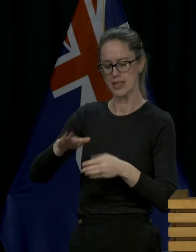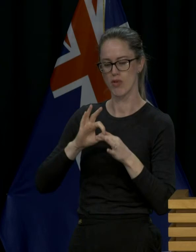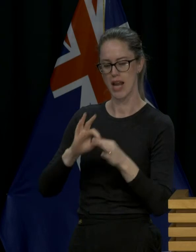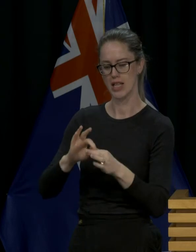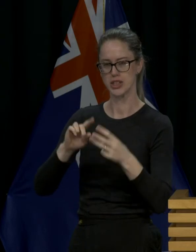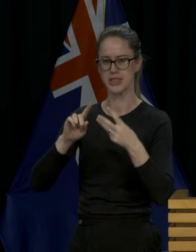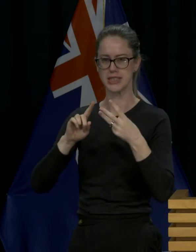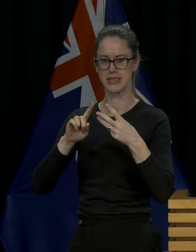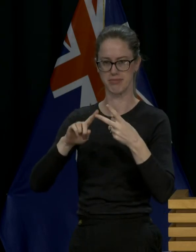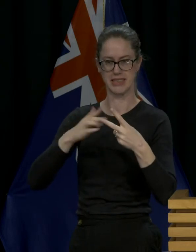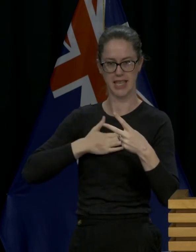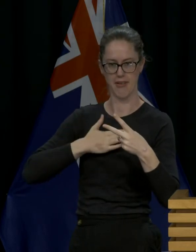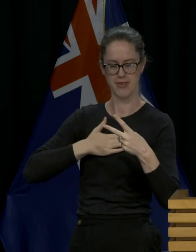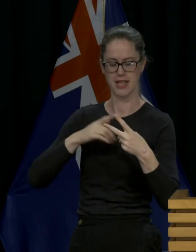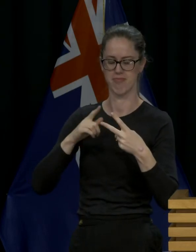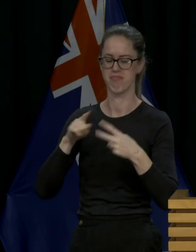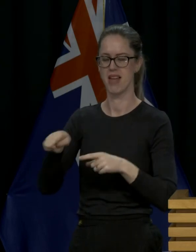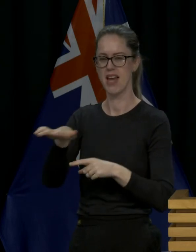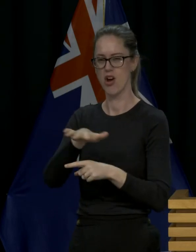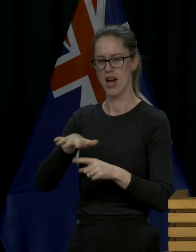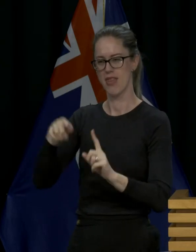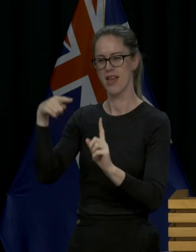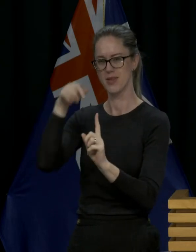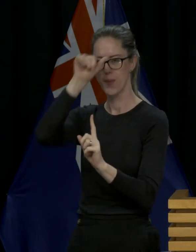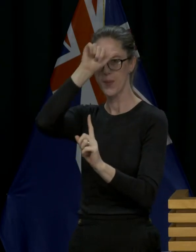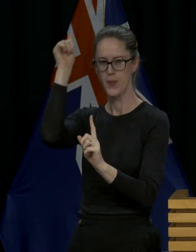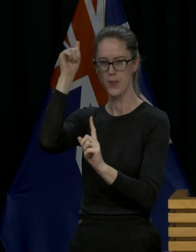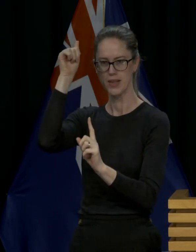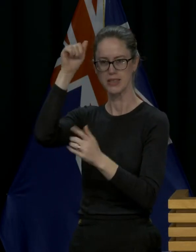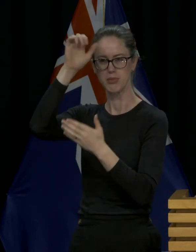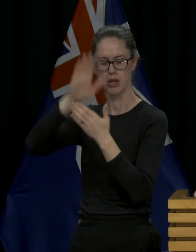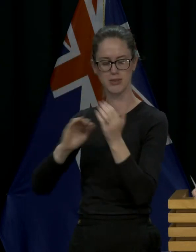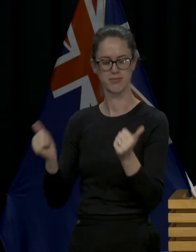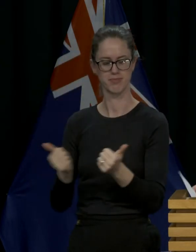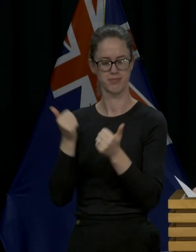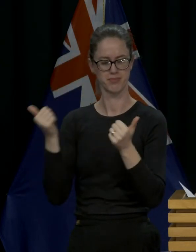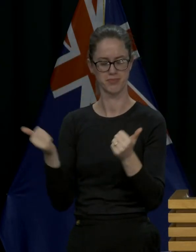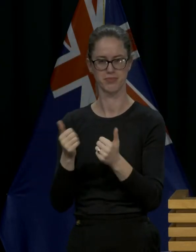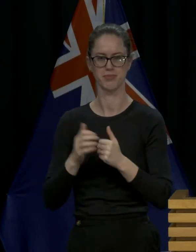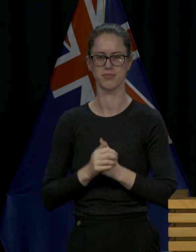and Safety, an area he also has a background in.